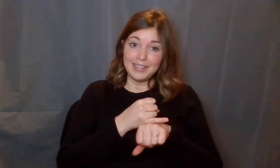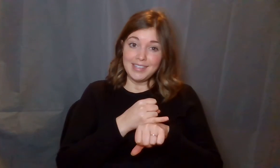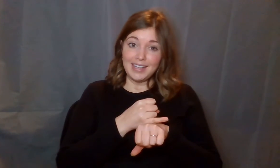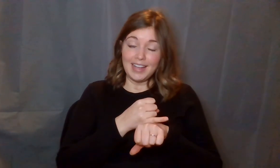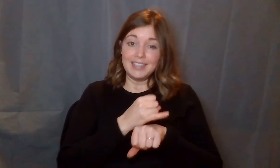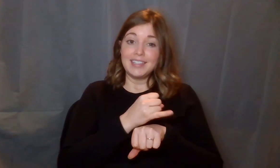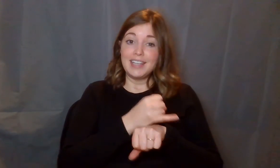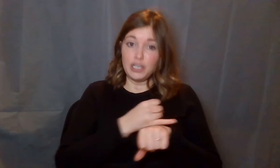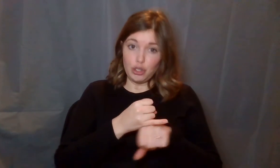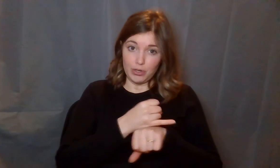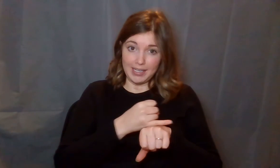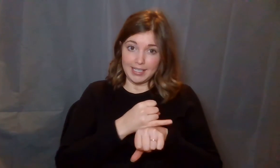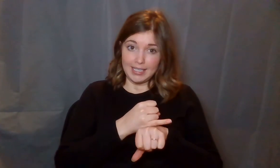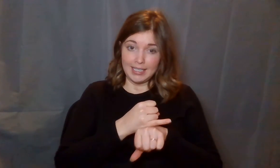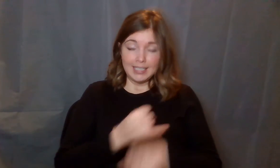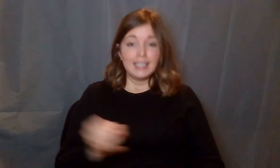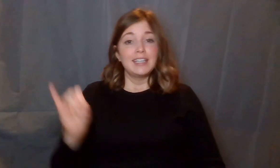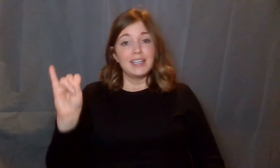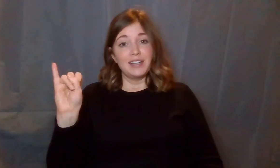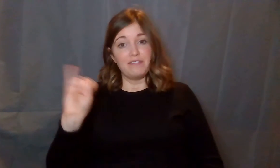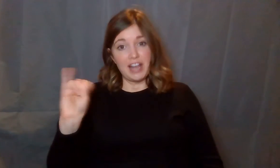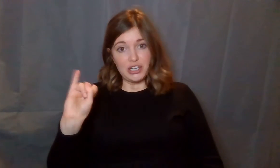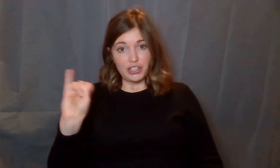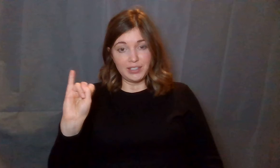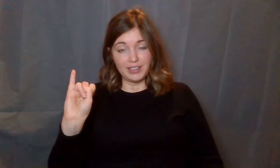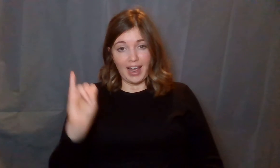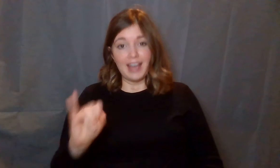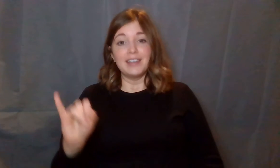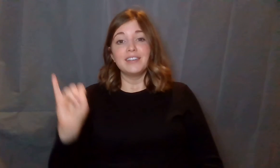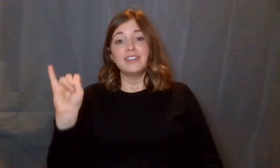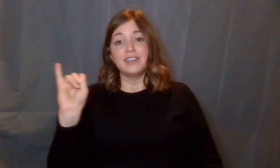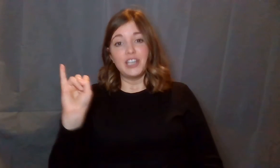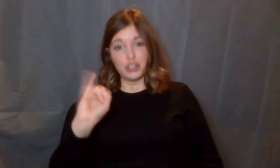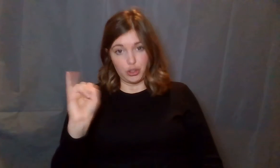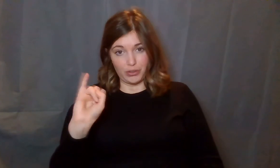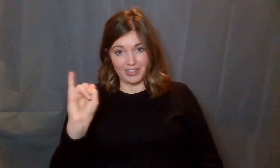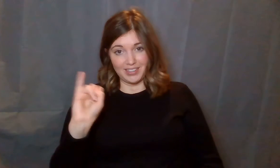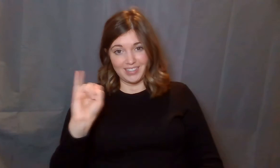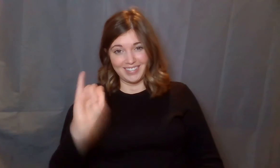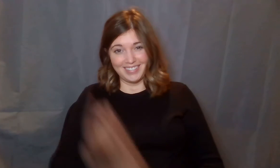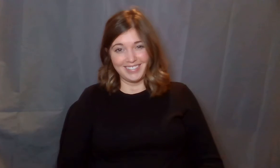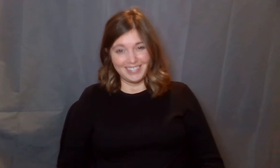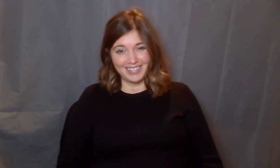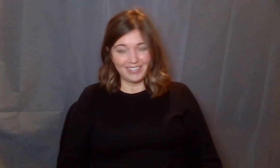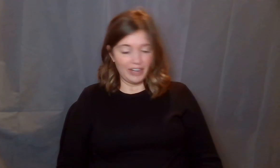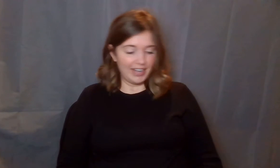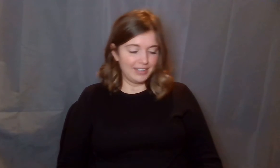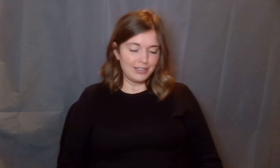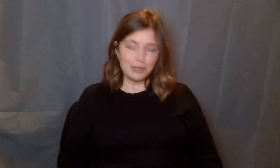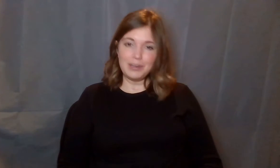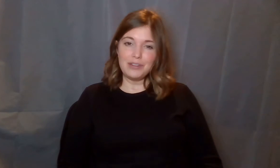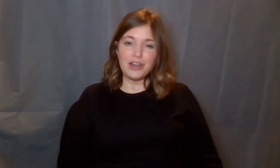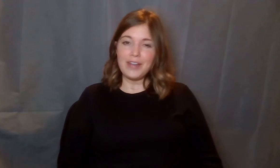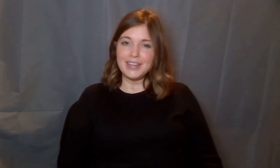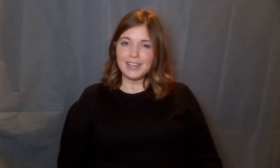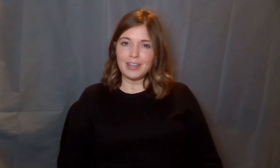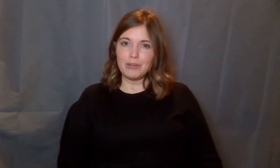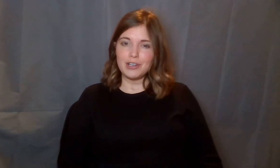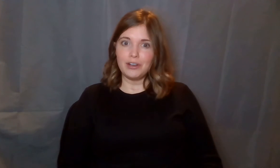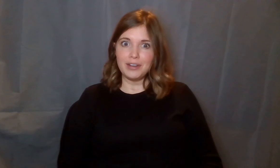Island and interest. Infection and insurance. Right? Just when you thought that sign language couldn't